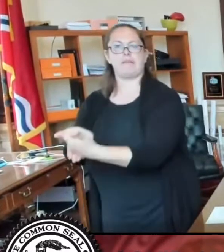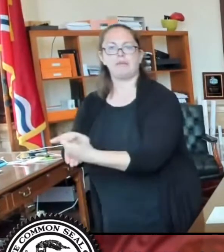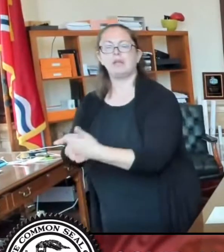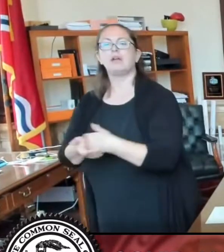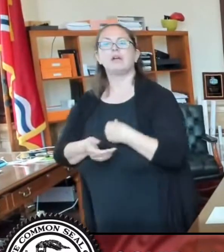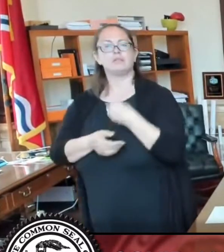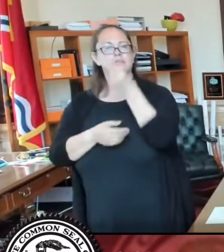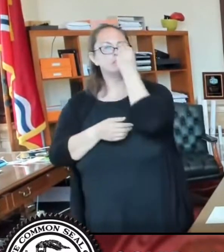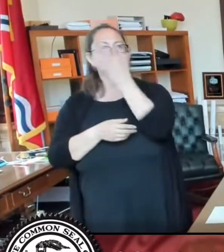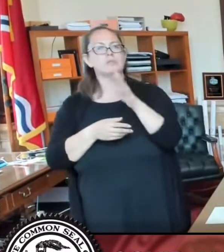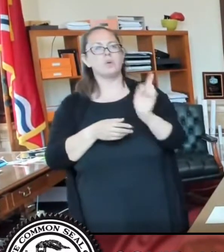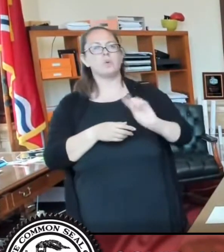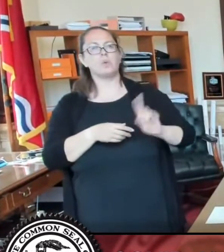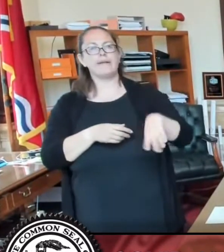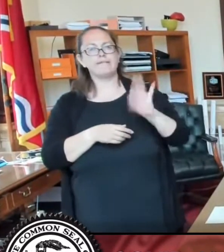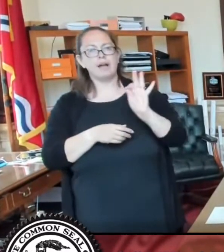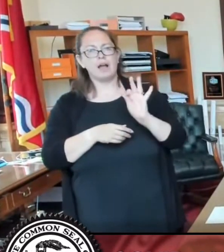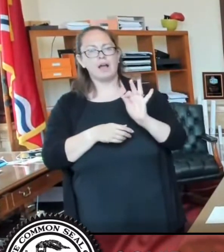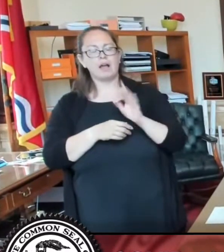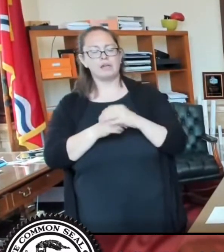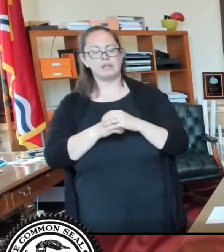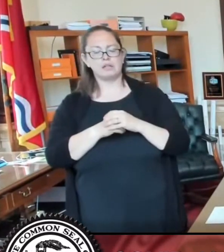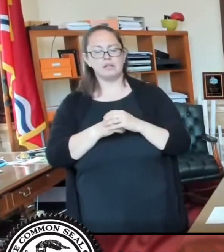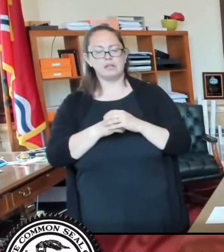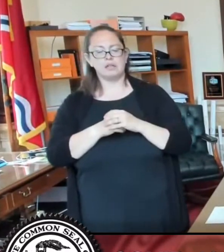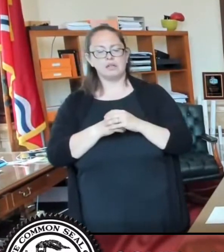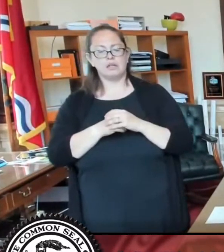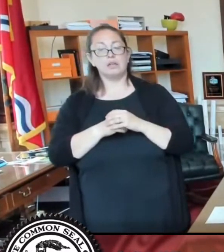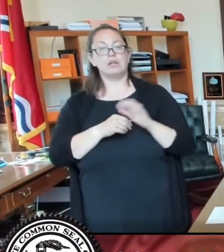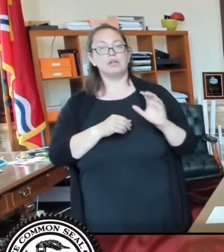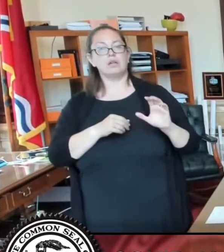online. It's pretty simple. It's just